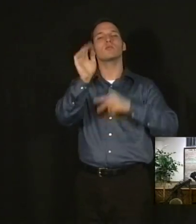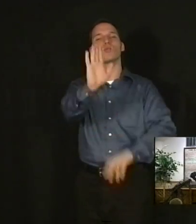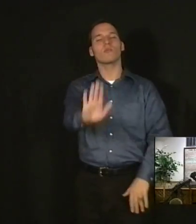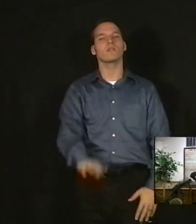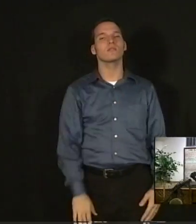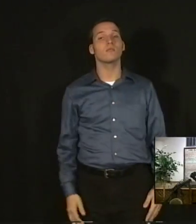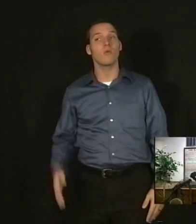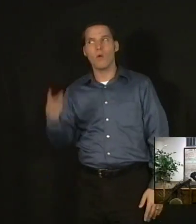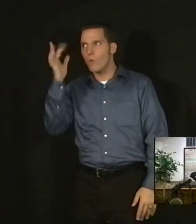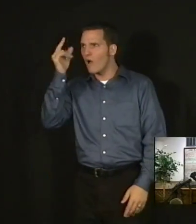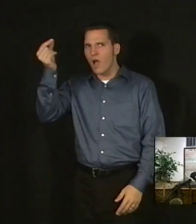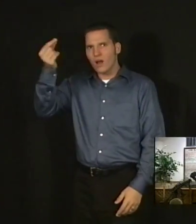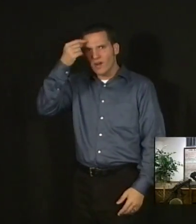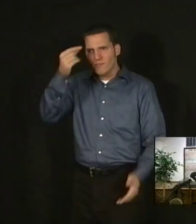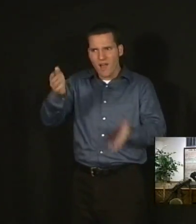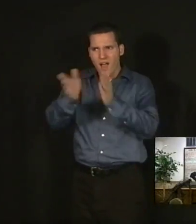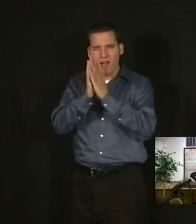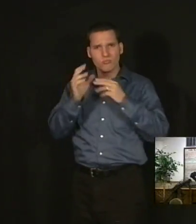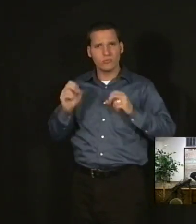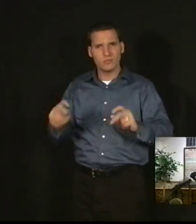Then why do we ask the government for permission?